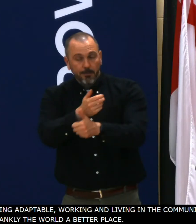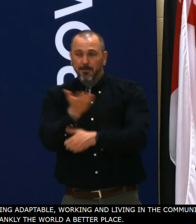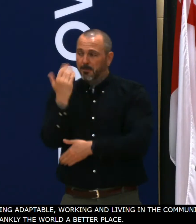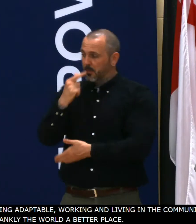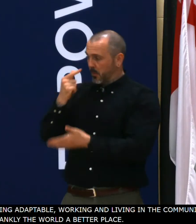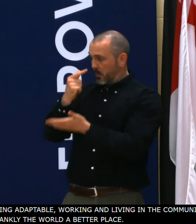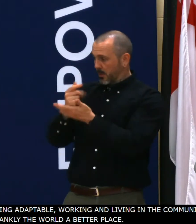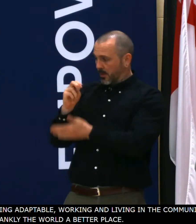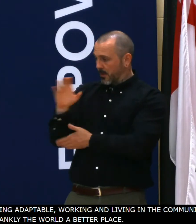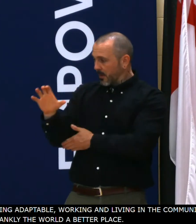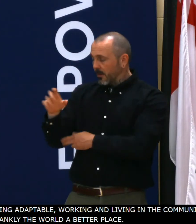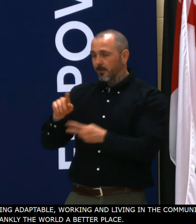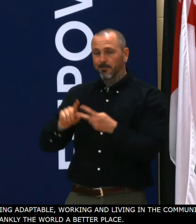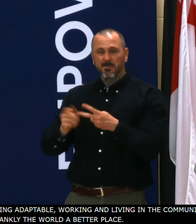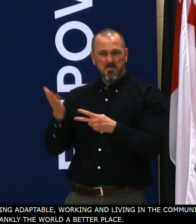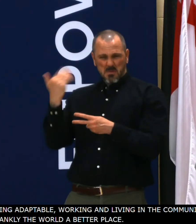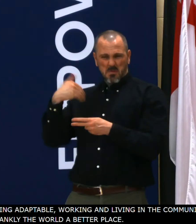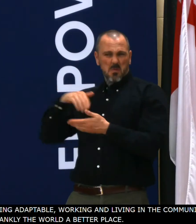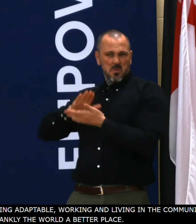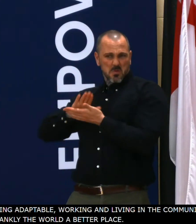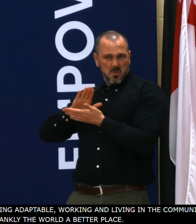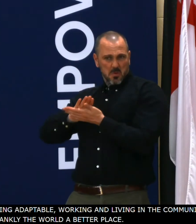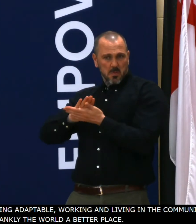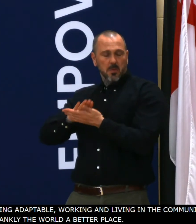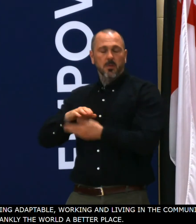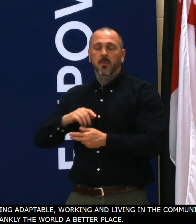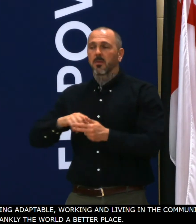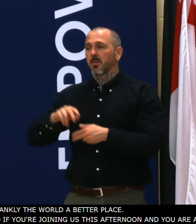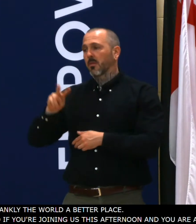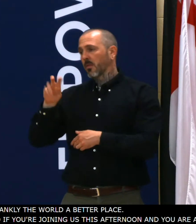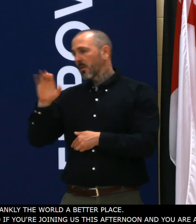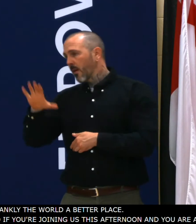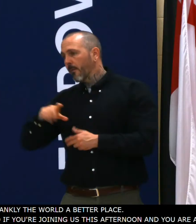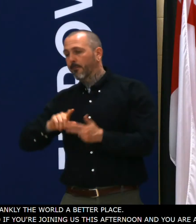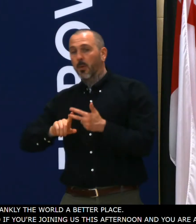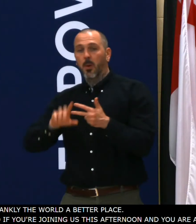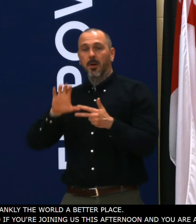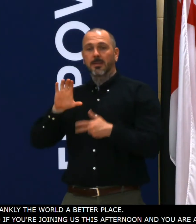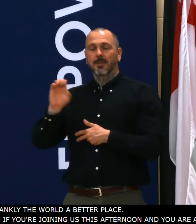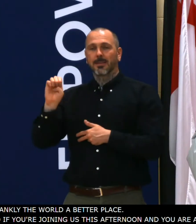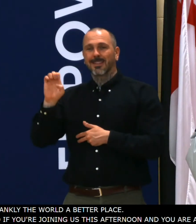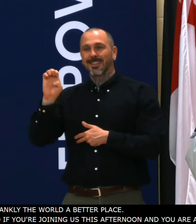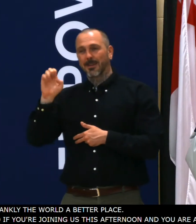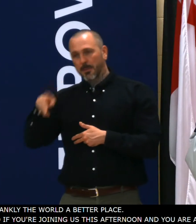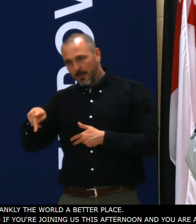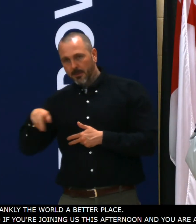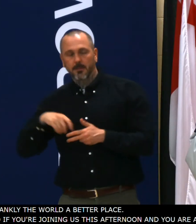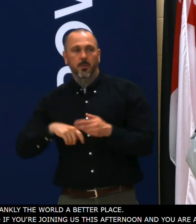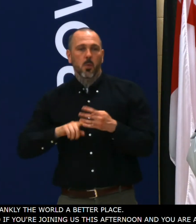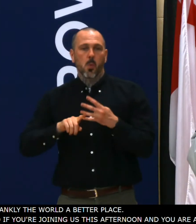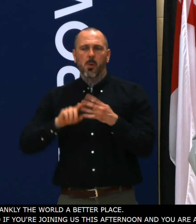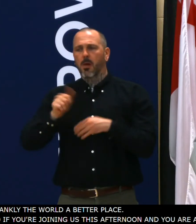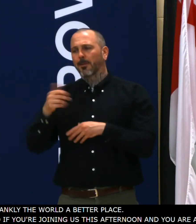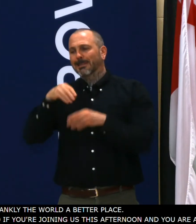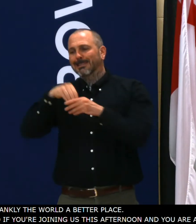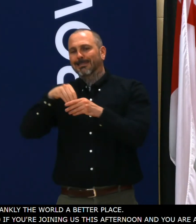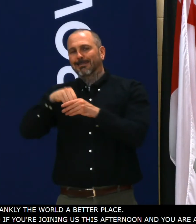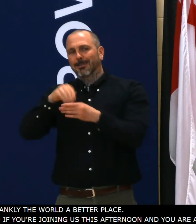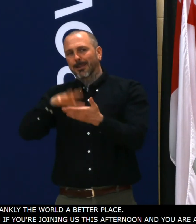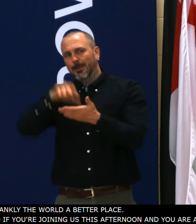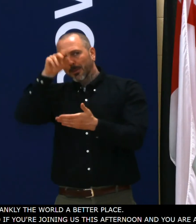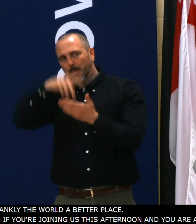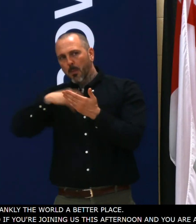institutions or schools, or a past graduate of CCEDP, or one of our other internal learning